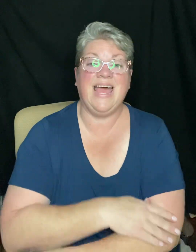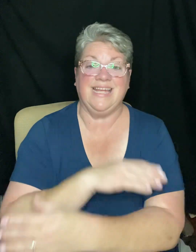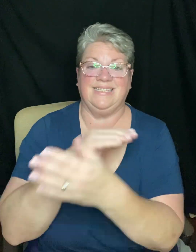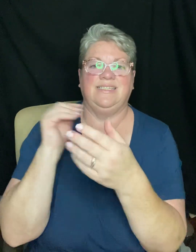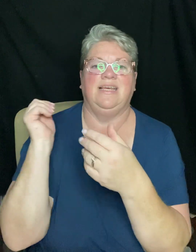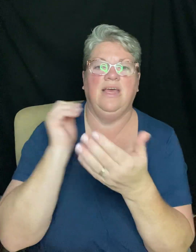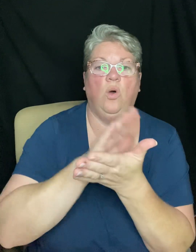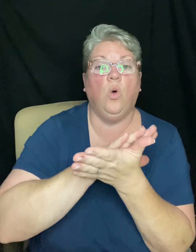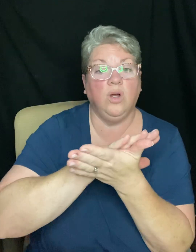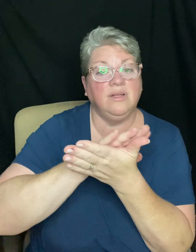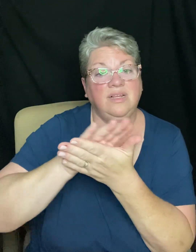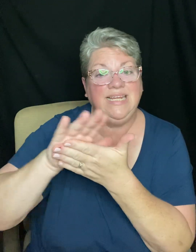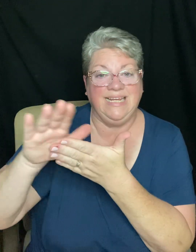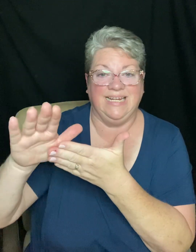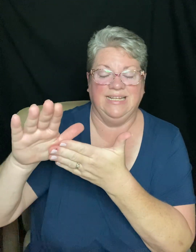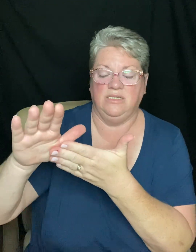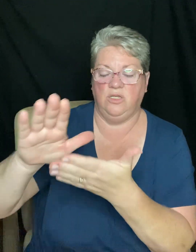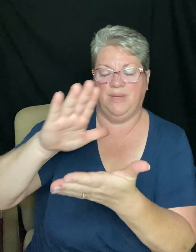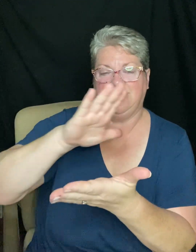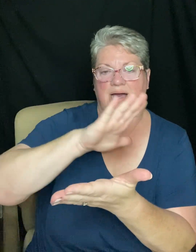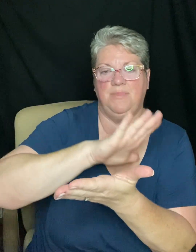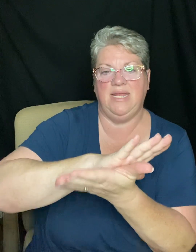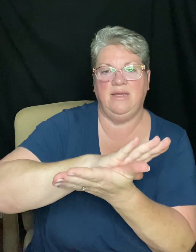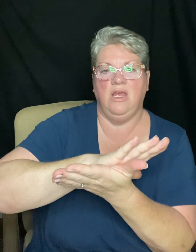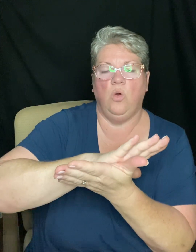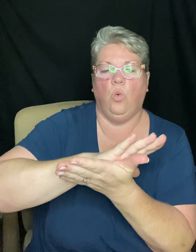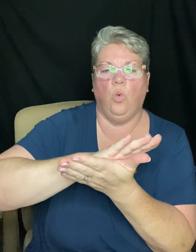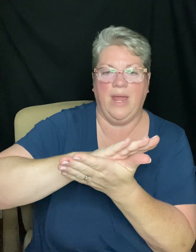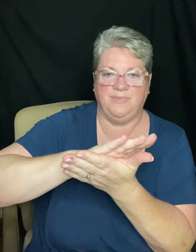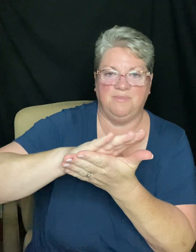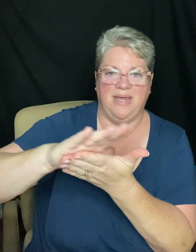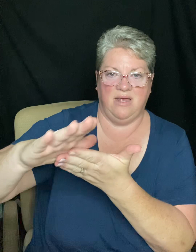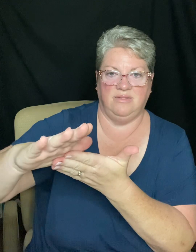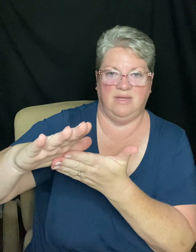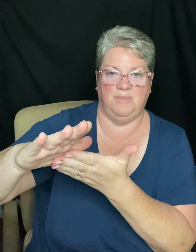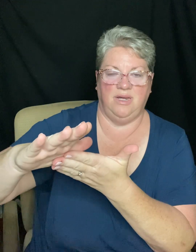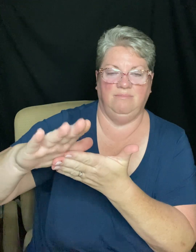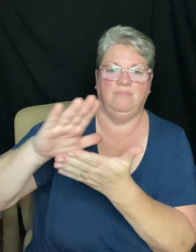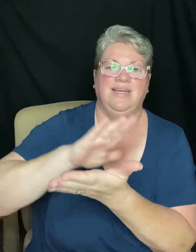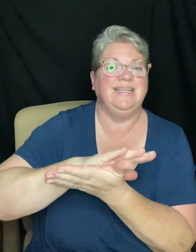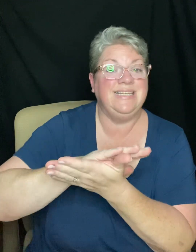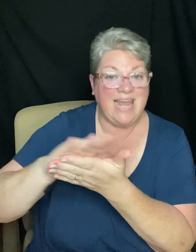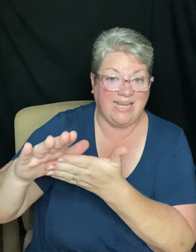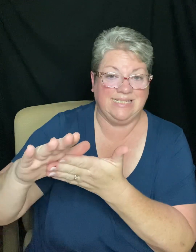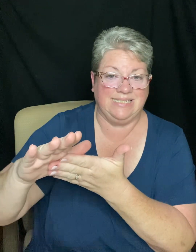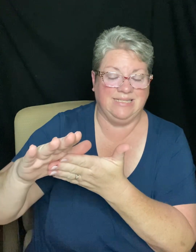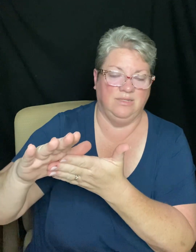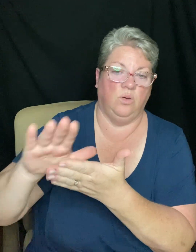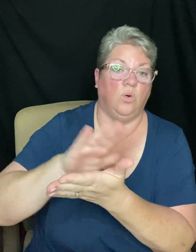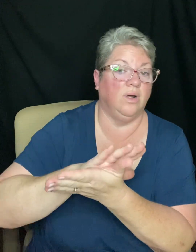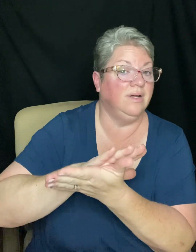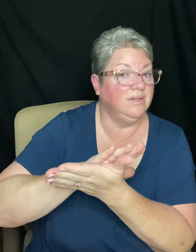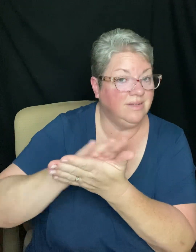Nice or clean. So my dominant wipes my non-dominant. Nice or